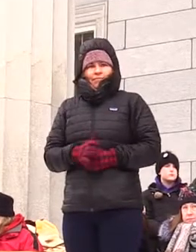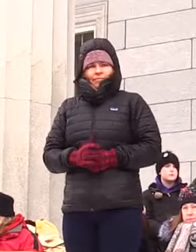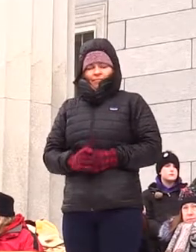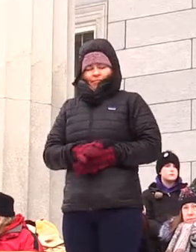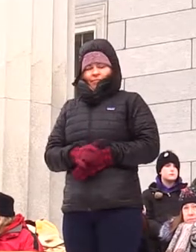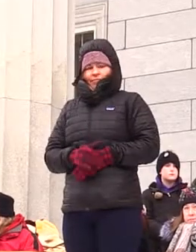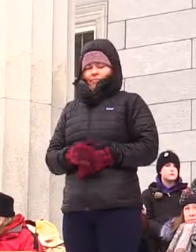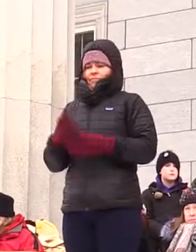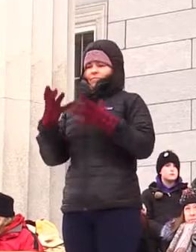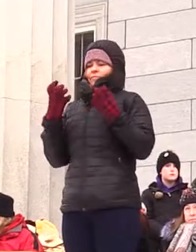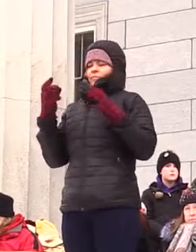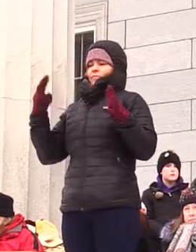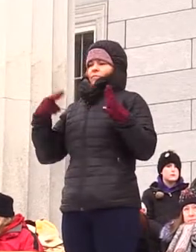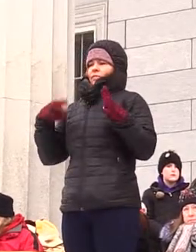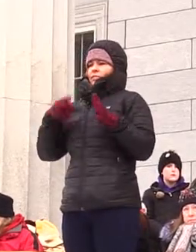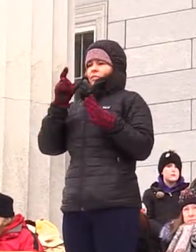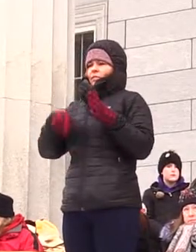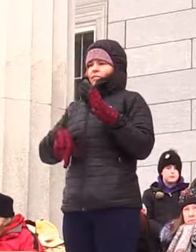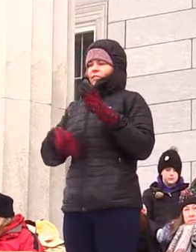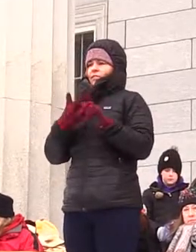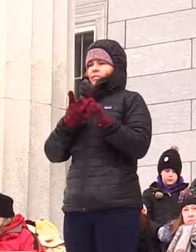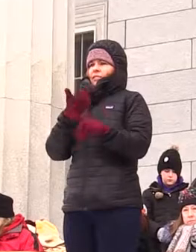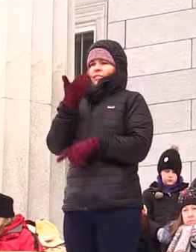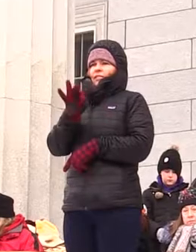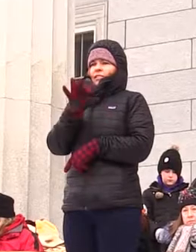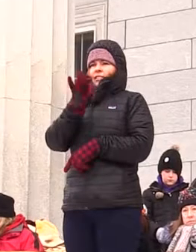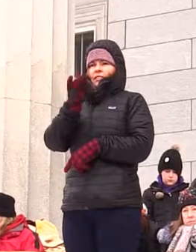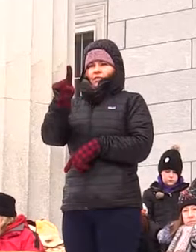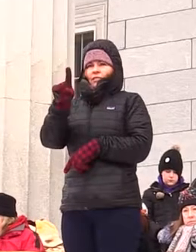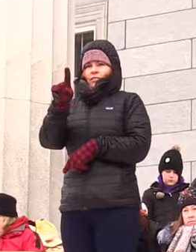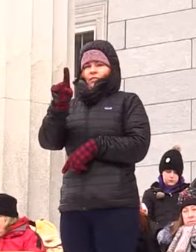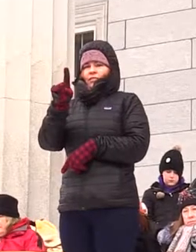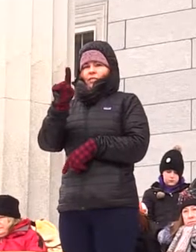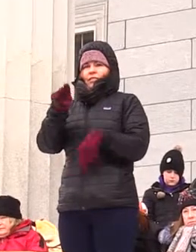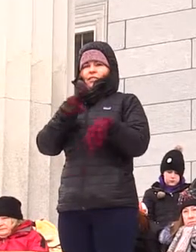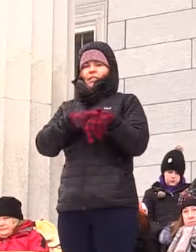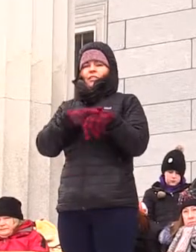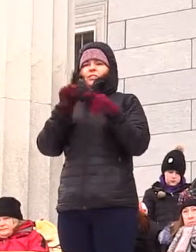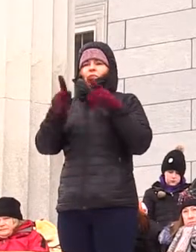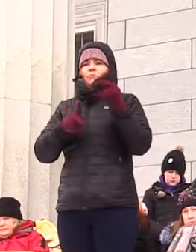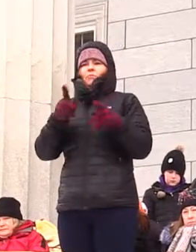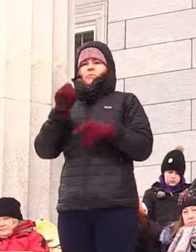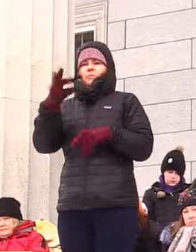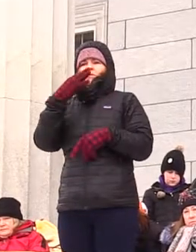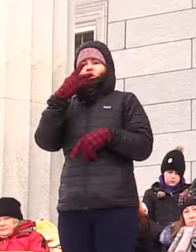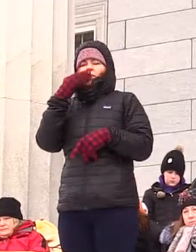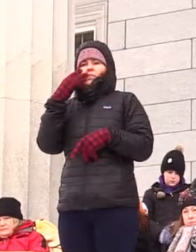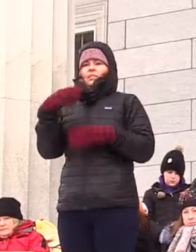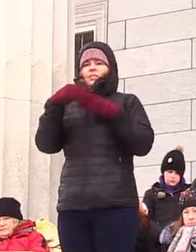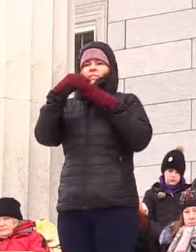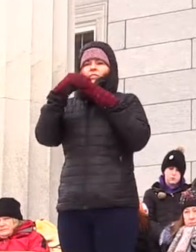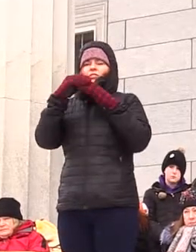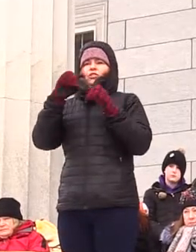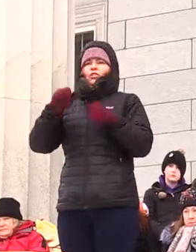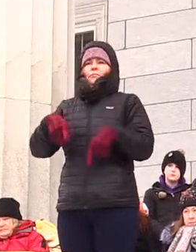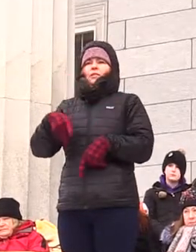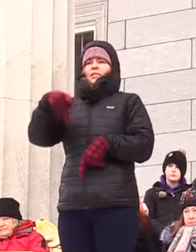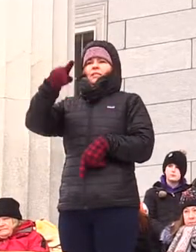I'd like to read a statement from the 1991 National People of Color Environmental Leadership Summit.